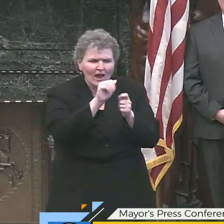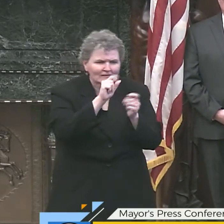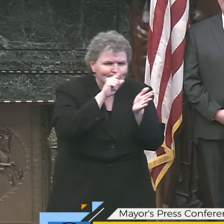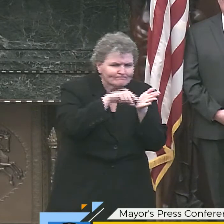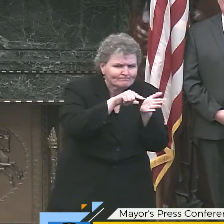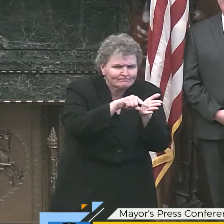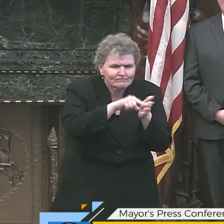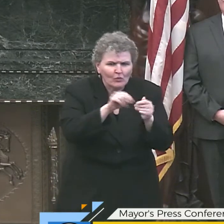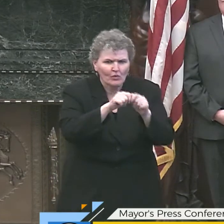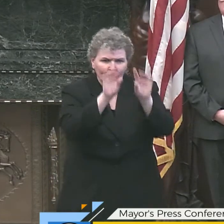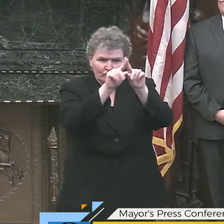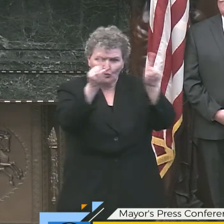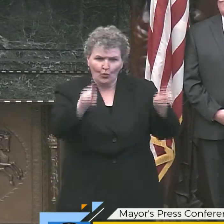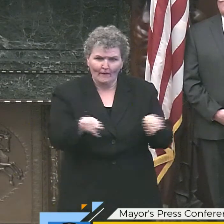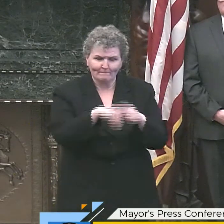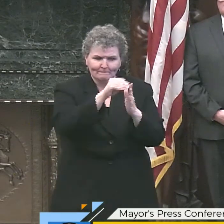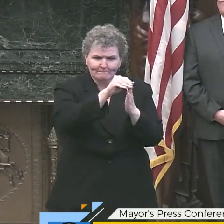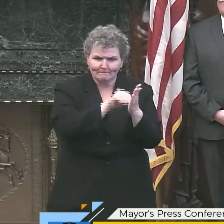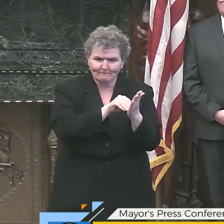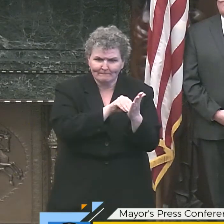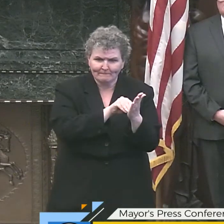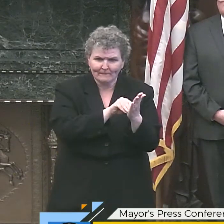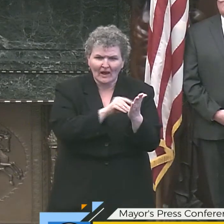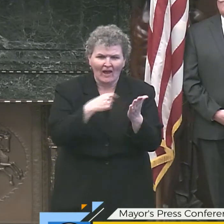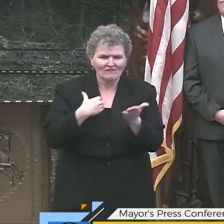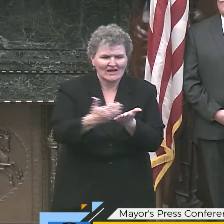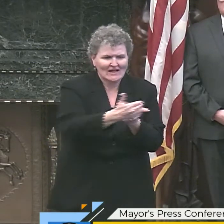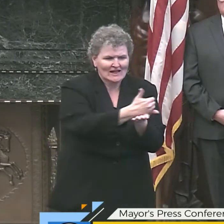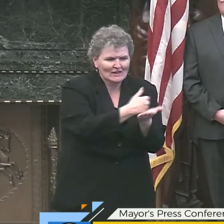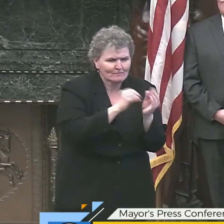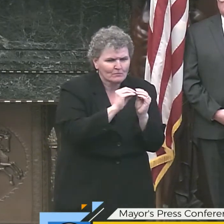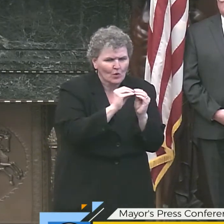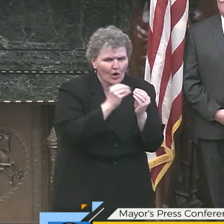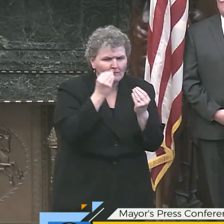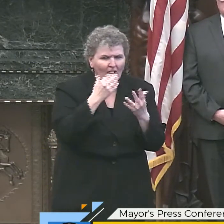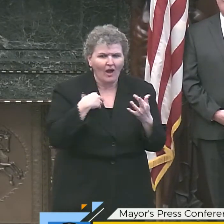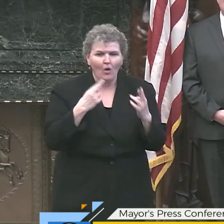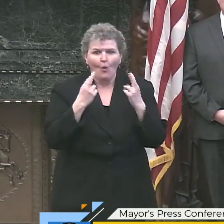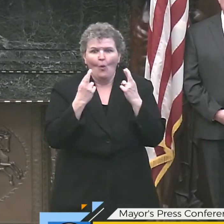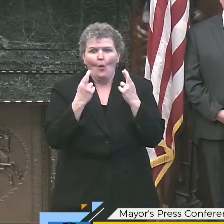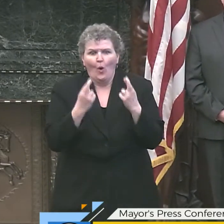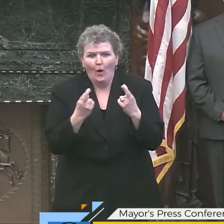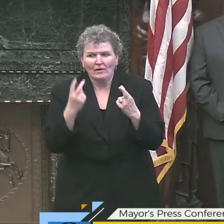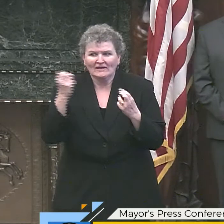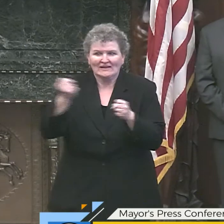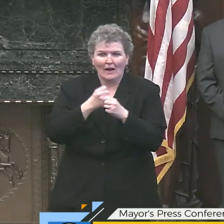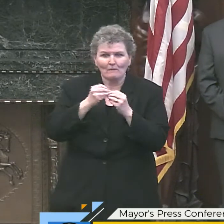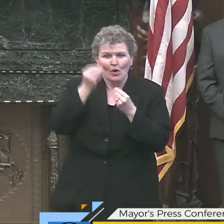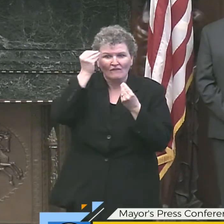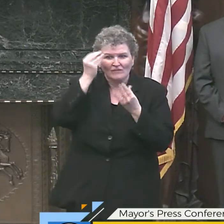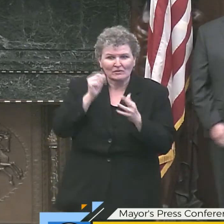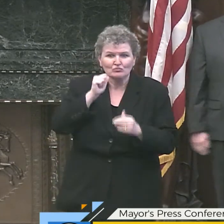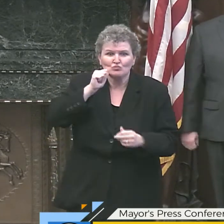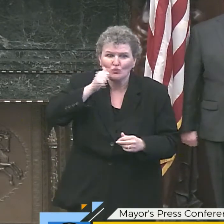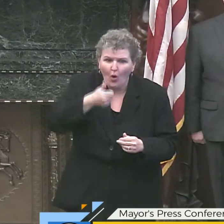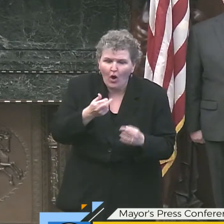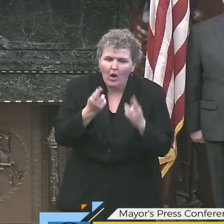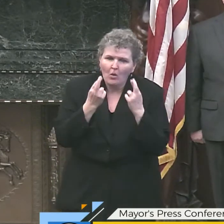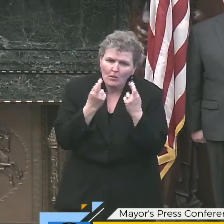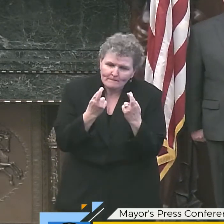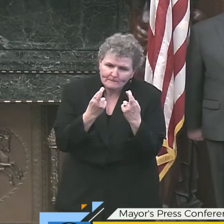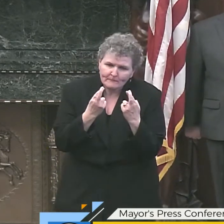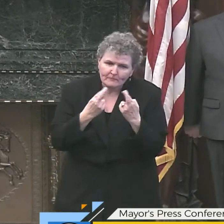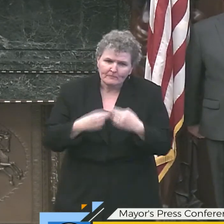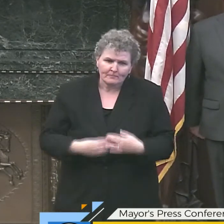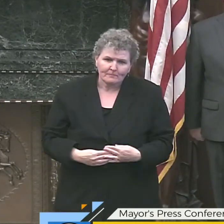result, that has more information on race. I hope to have that ready for you tomorrow. I can't tell you that now, but I can say, just based on the little information